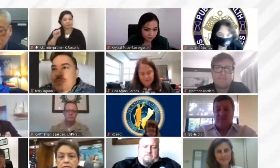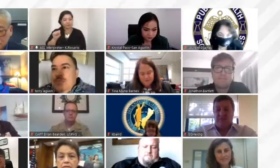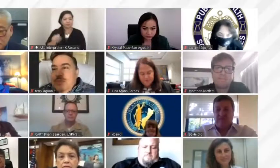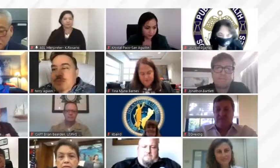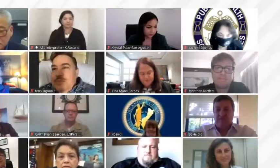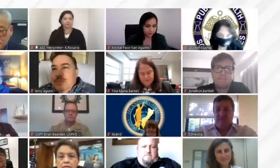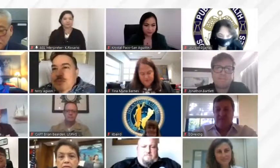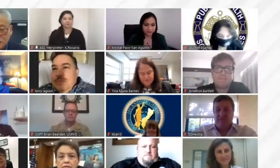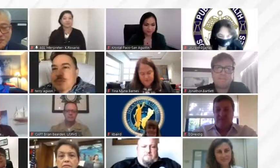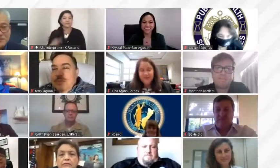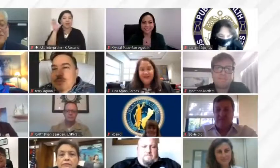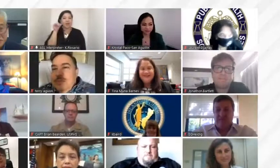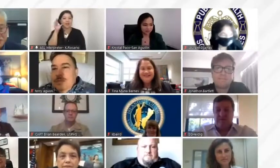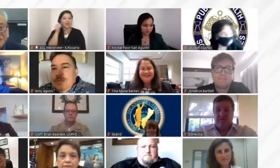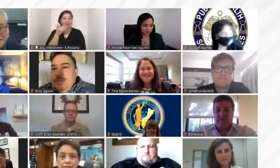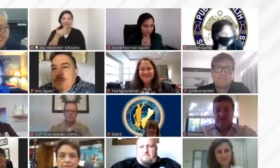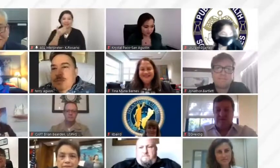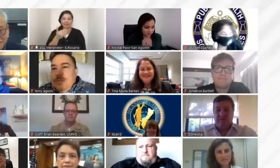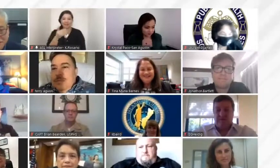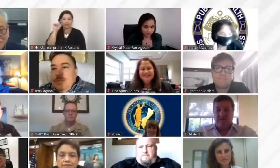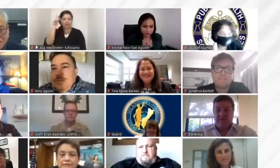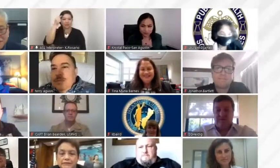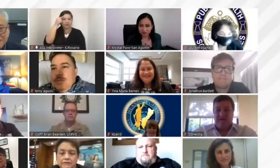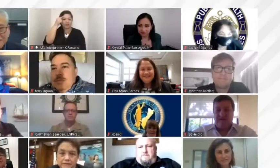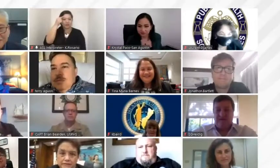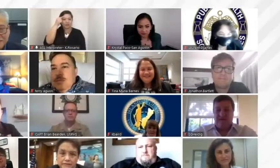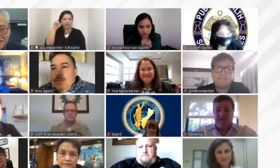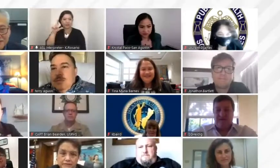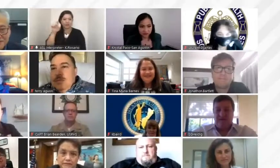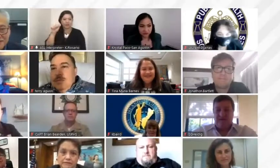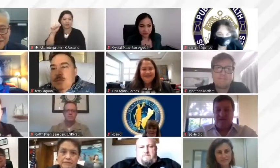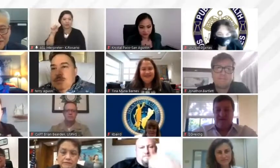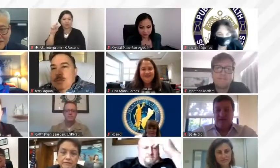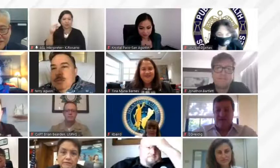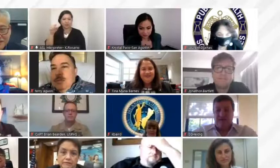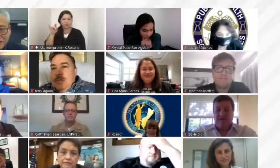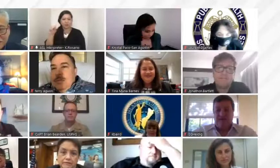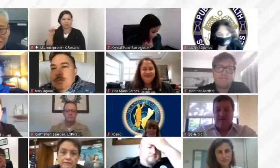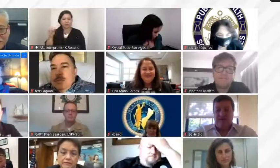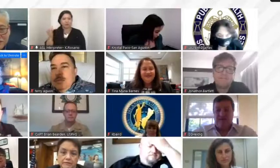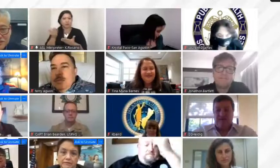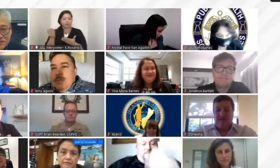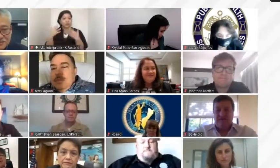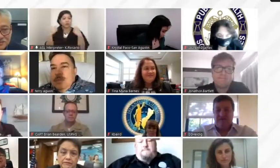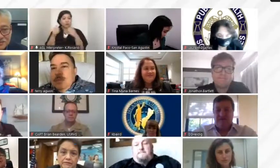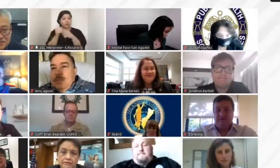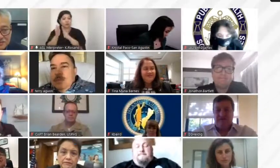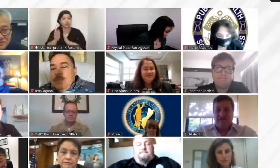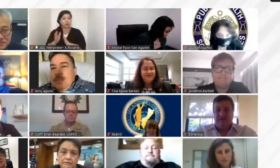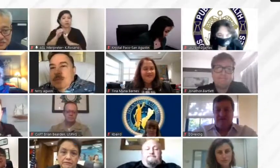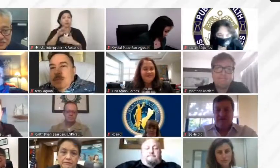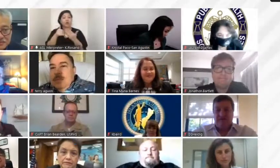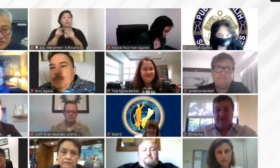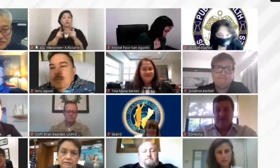Well, Afade, and thank you, Governor Guerrero, for your strong leadership during the pandemic. To all the other dignitaries